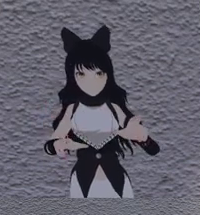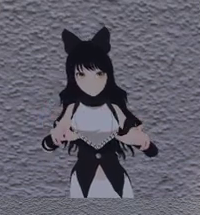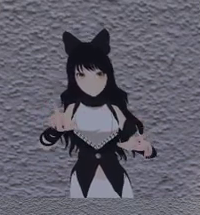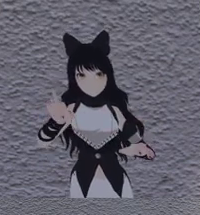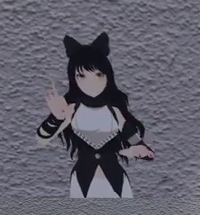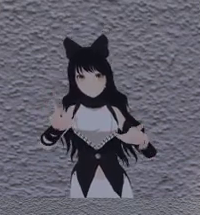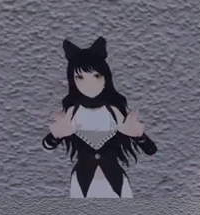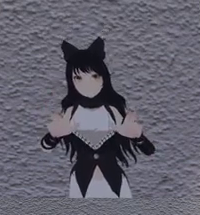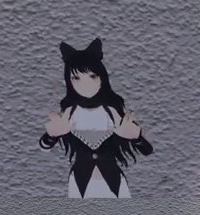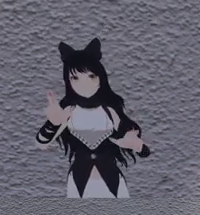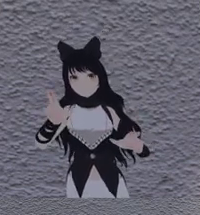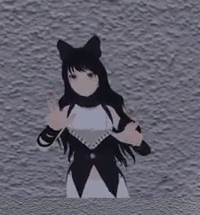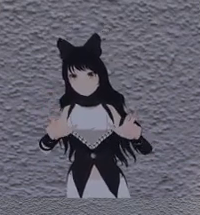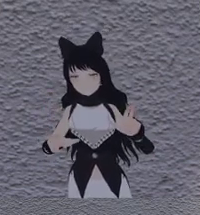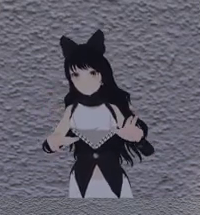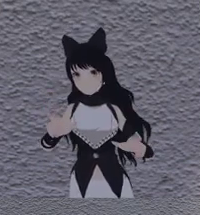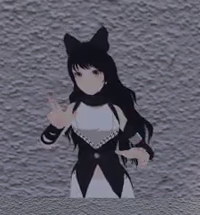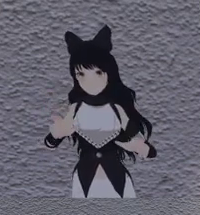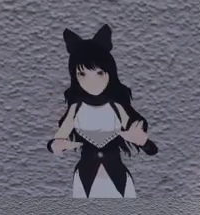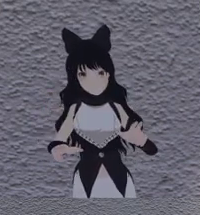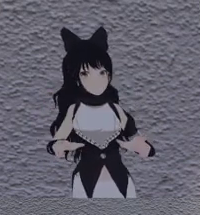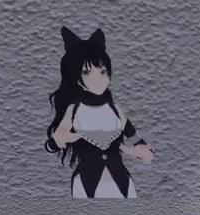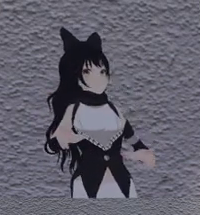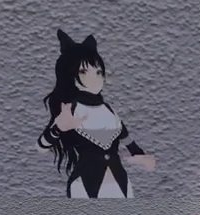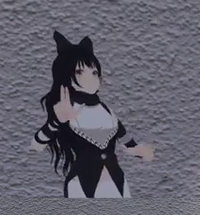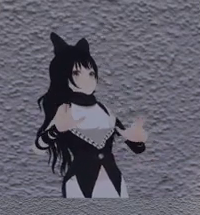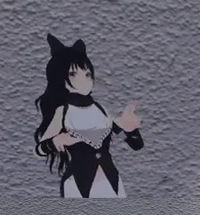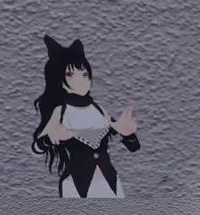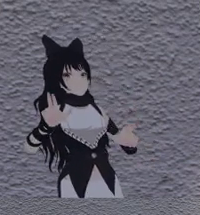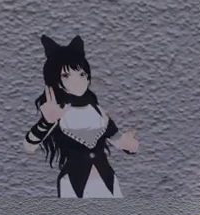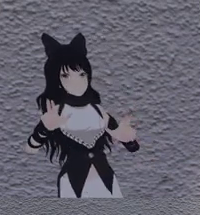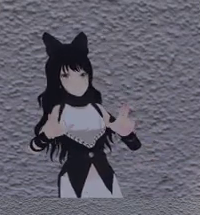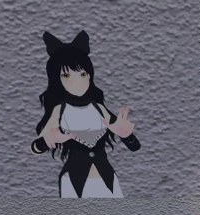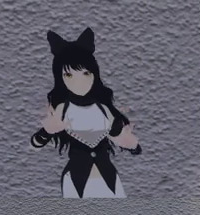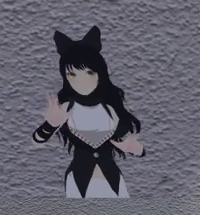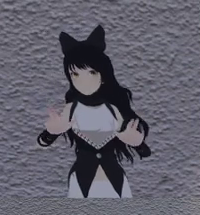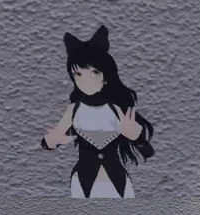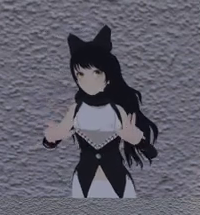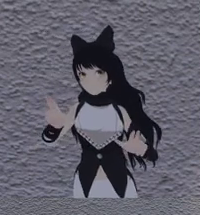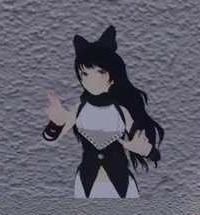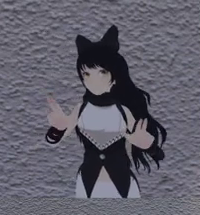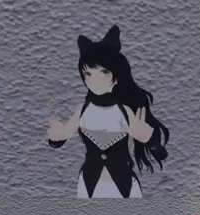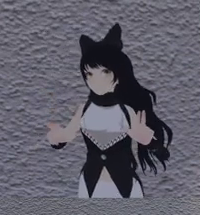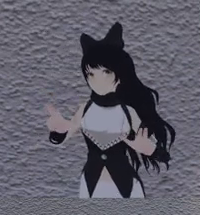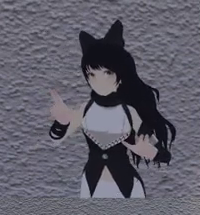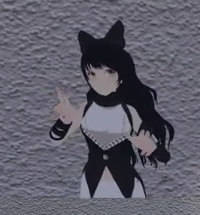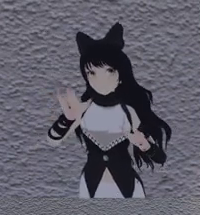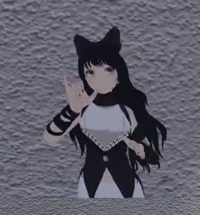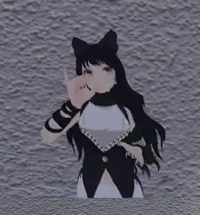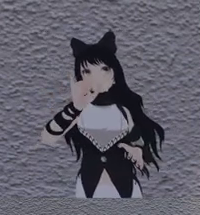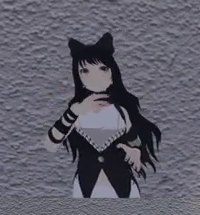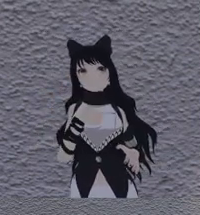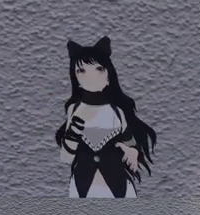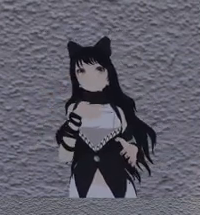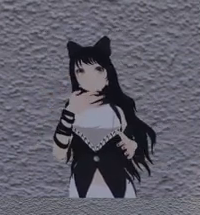Now, what's this sign? Awkward. If you have index, it's going to be with 3 hands. If you don't, you could just use peace signs.